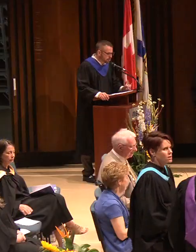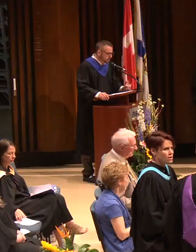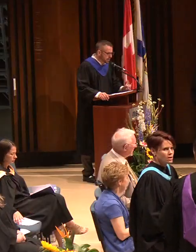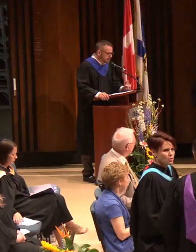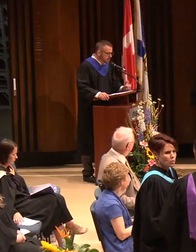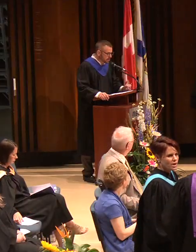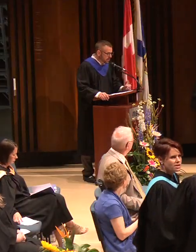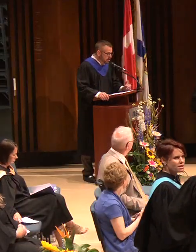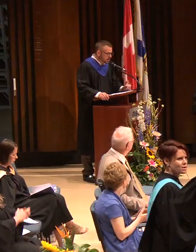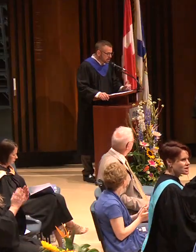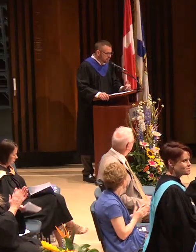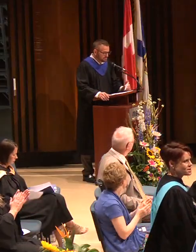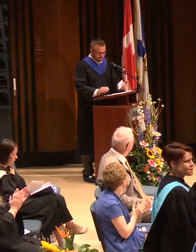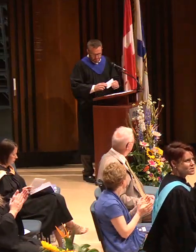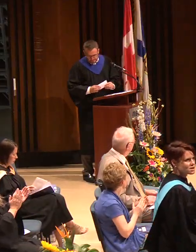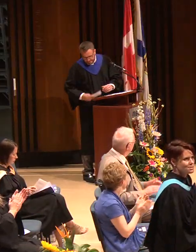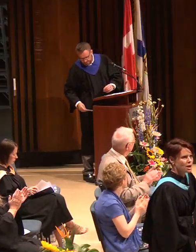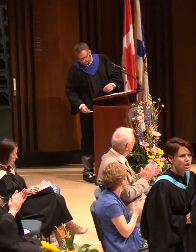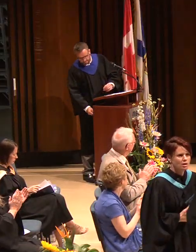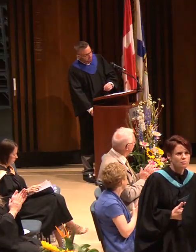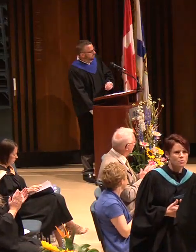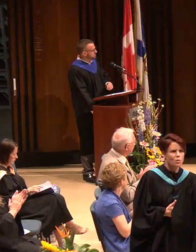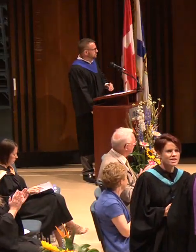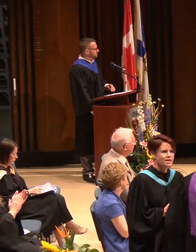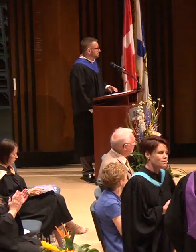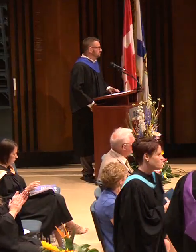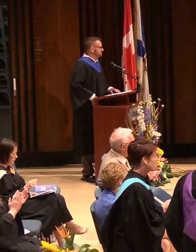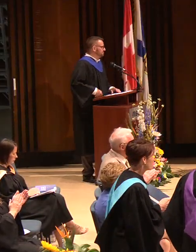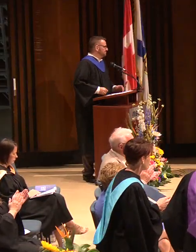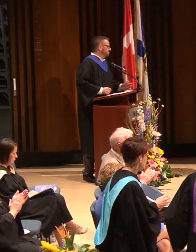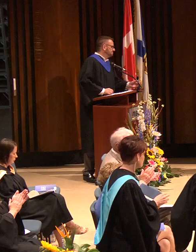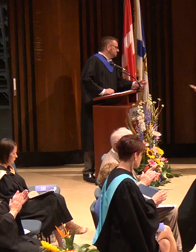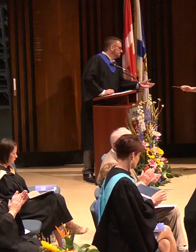Wendy Julian with honors.